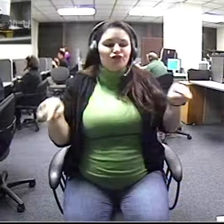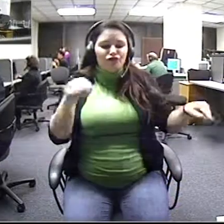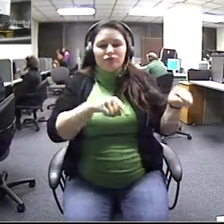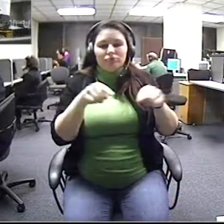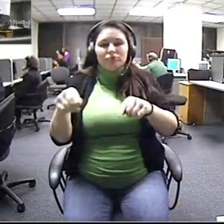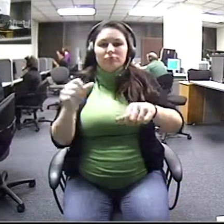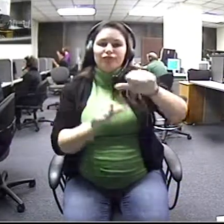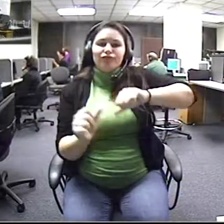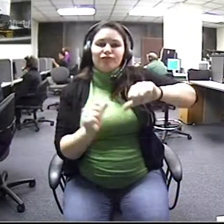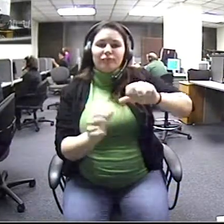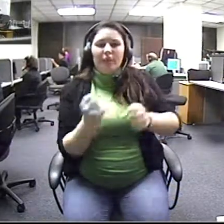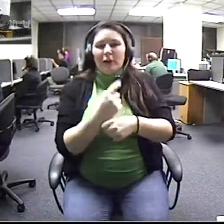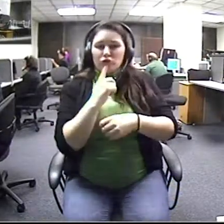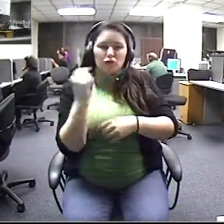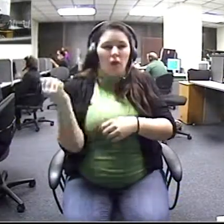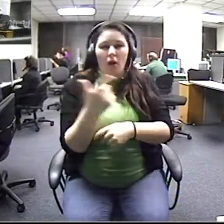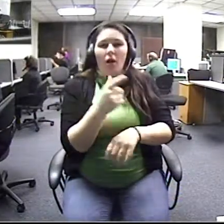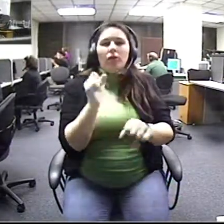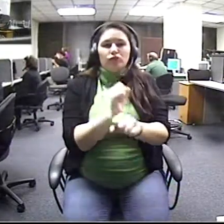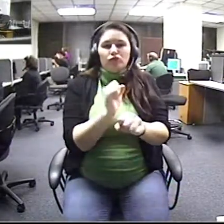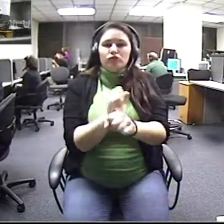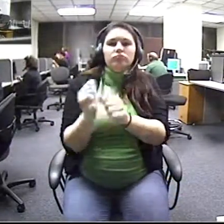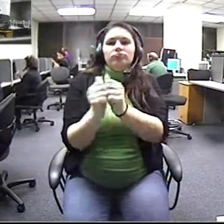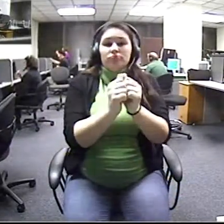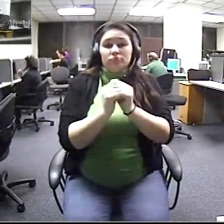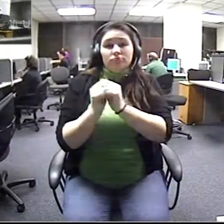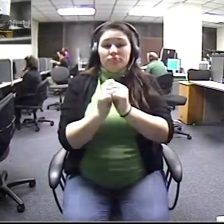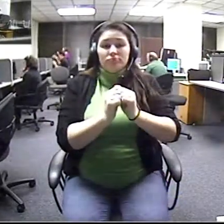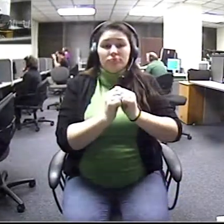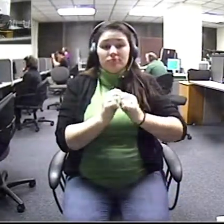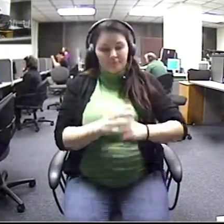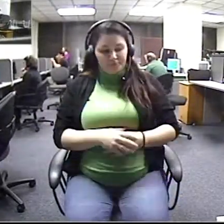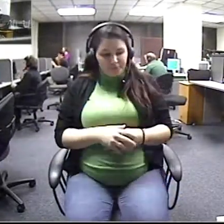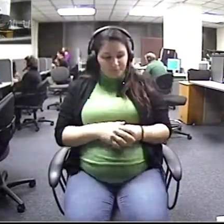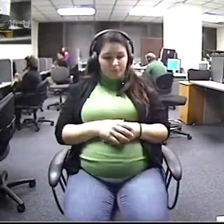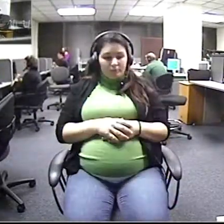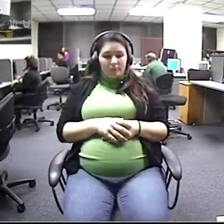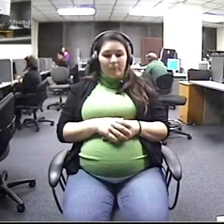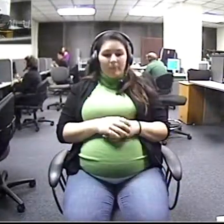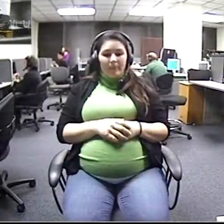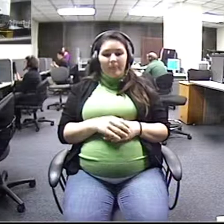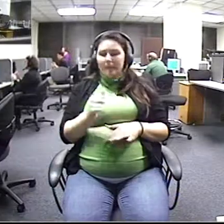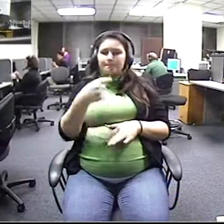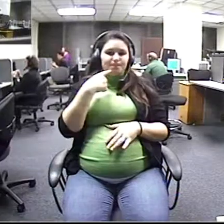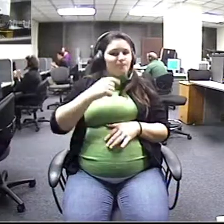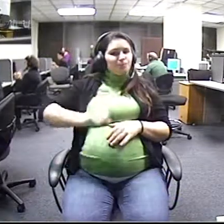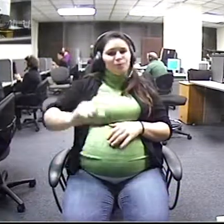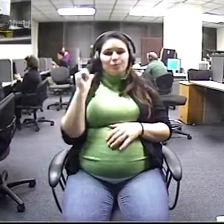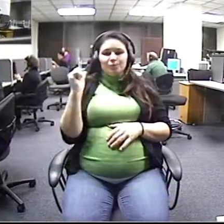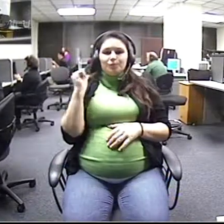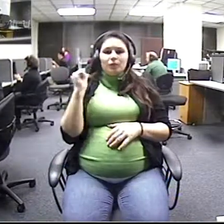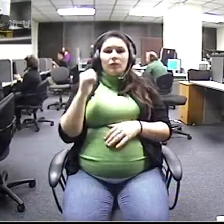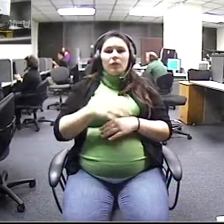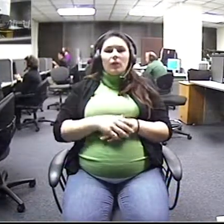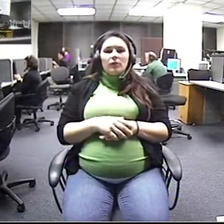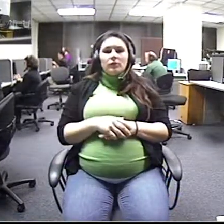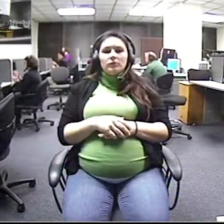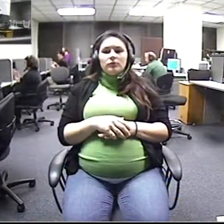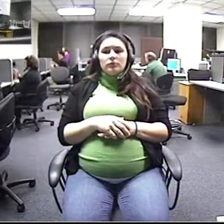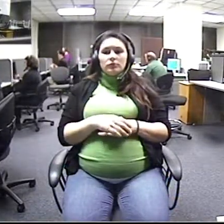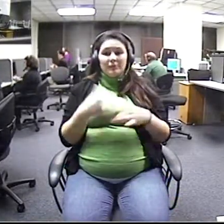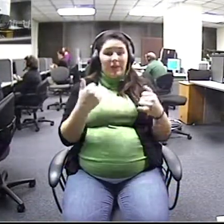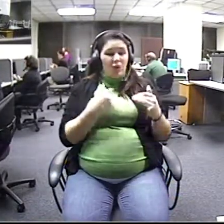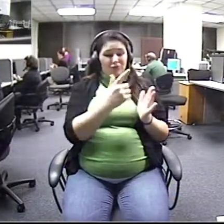department. It can refuse to authorize the creation of new agencies, and can abolish the existing